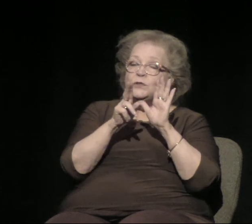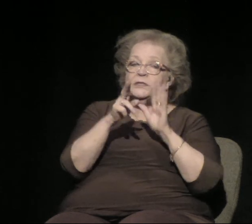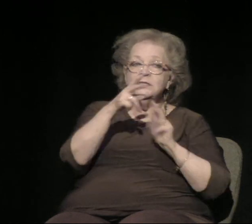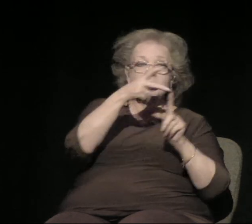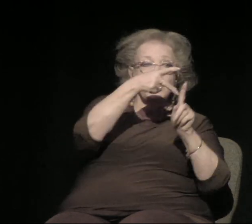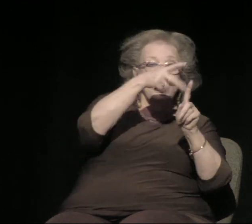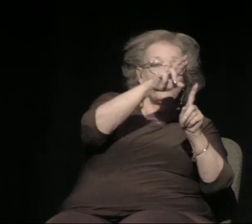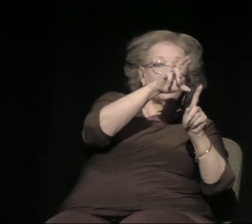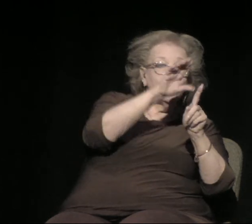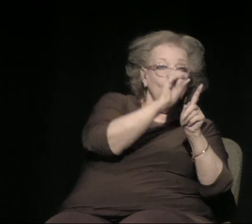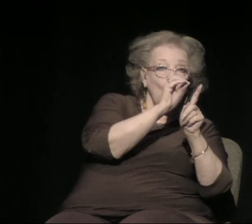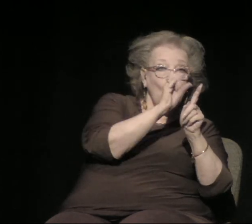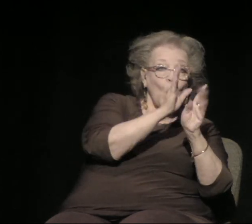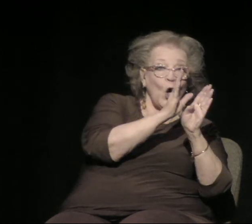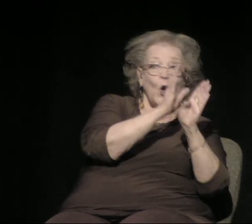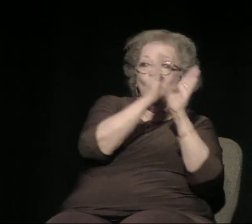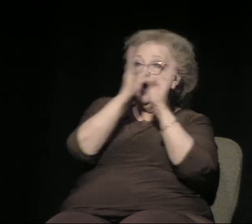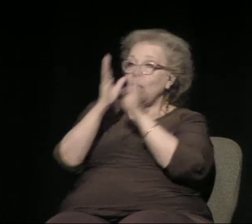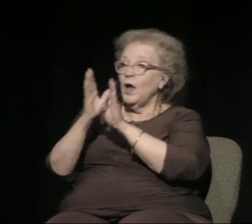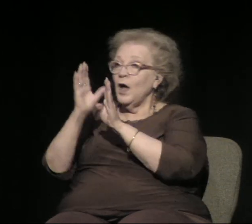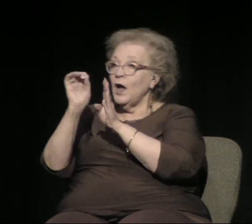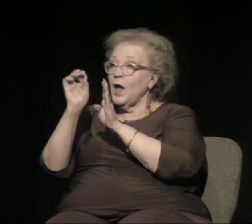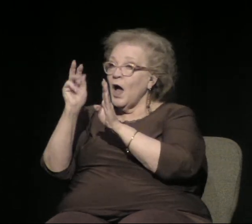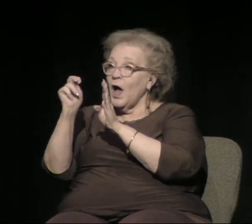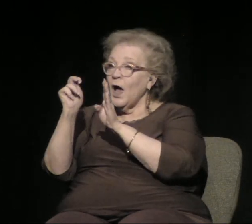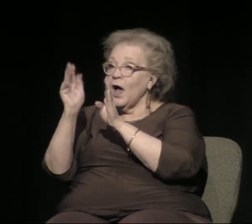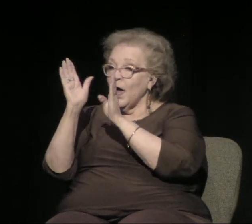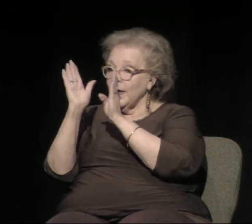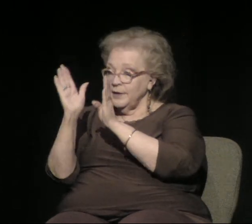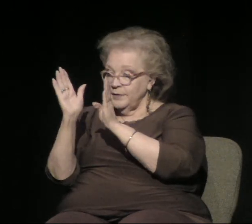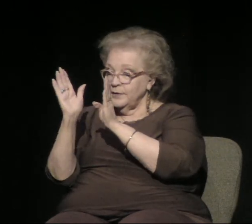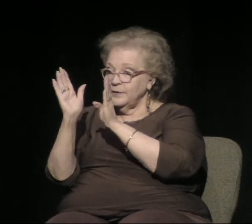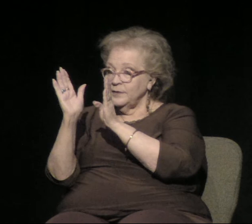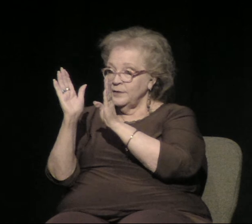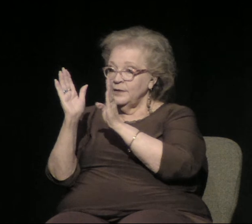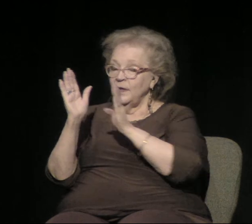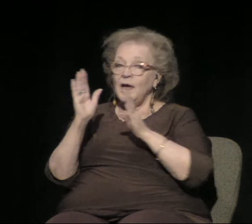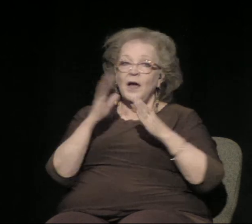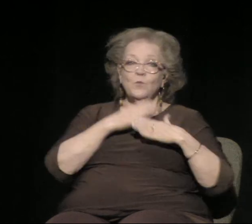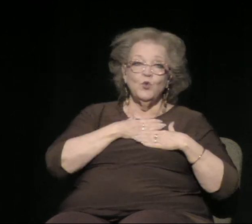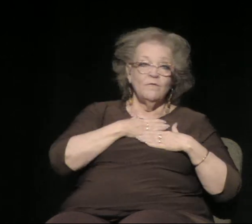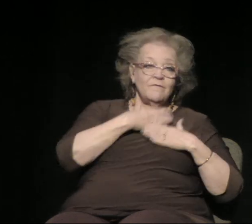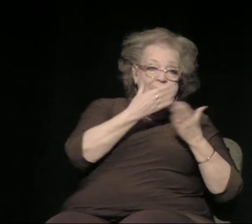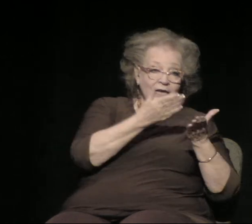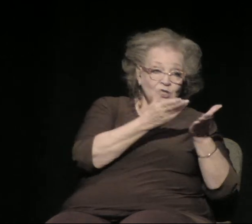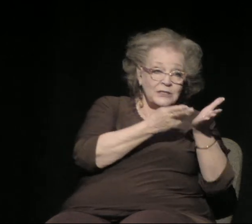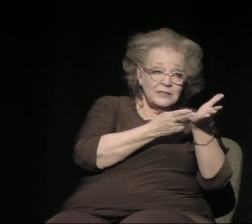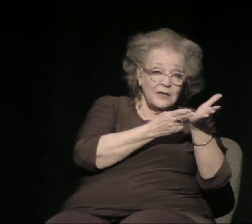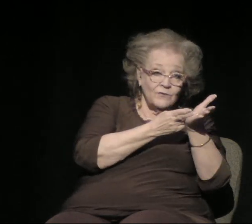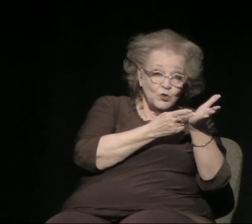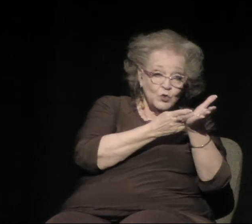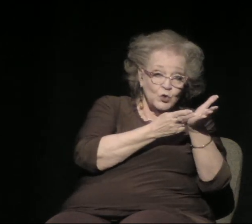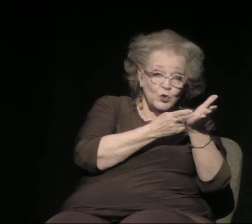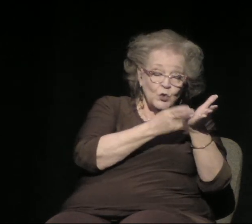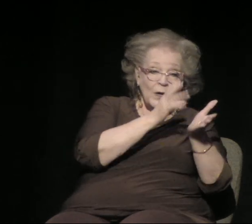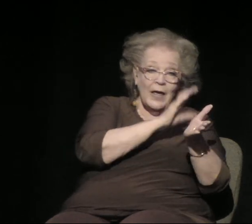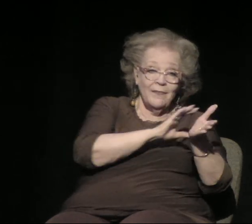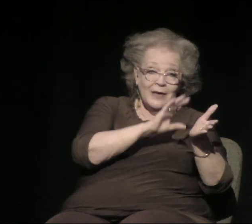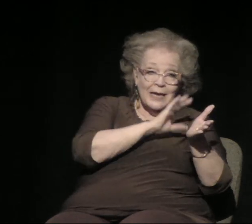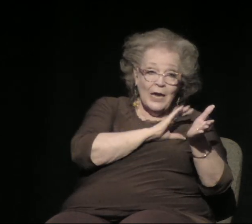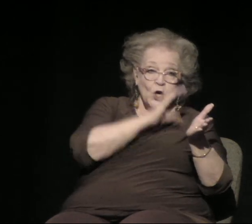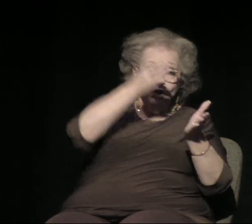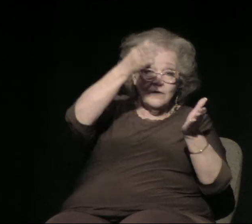pro-con method. He'll ping back and forth through professions of truth about the character of